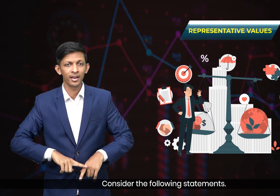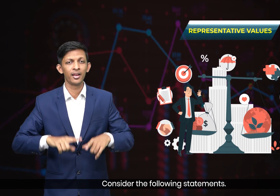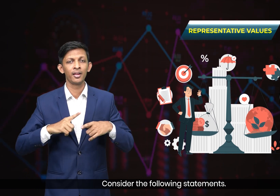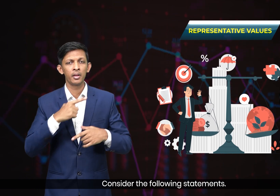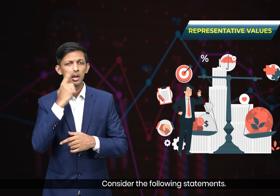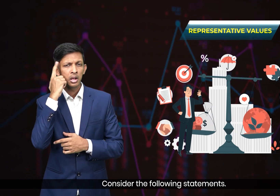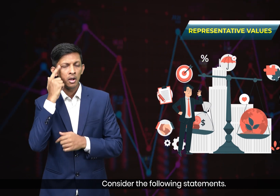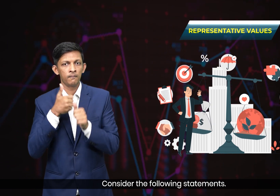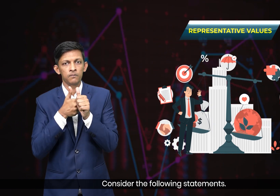Consider the following statements.